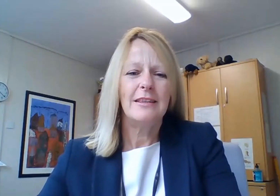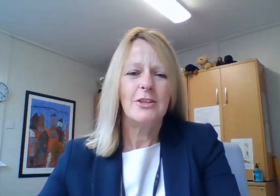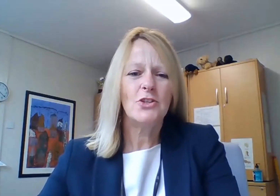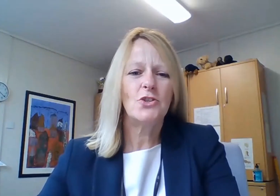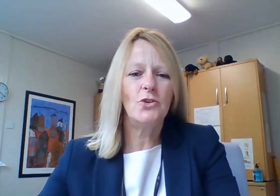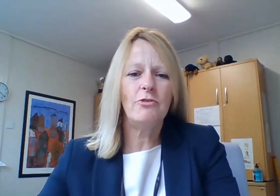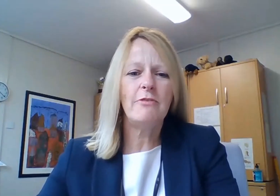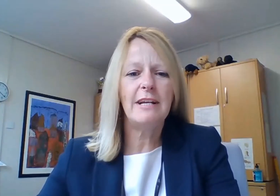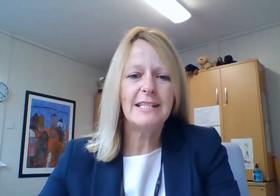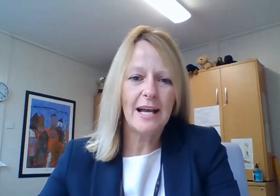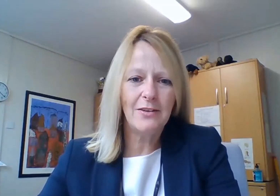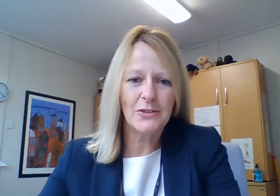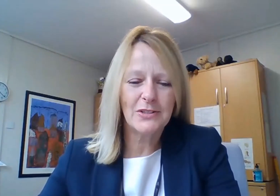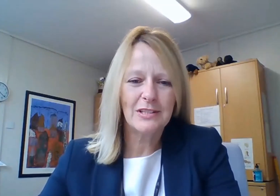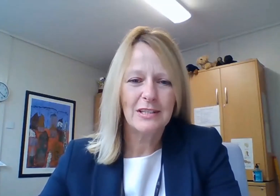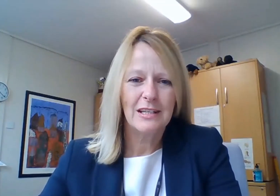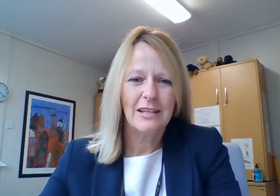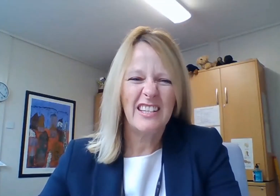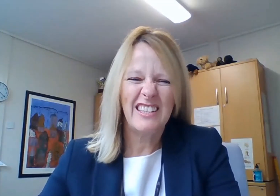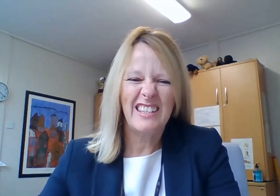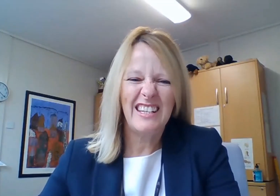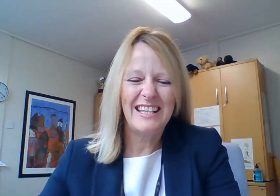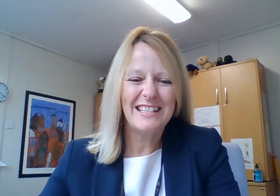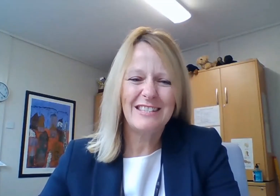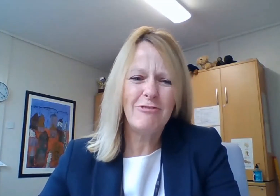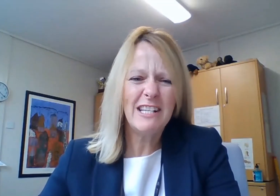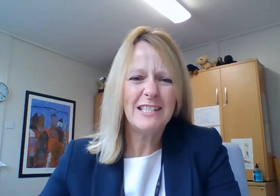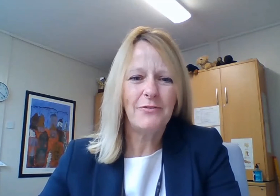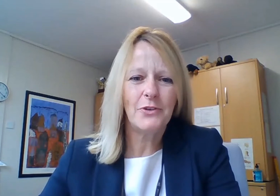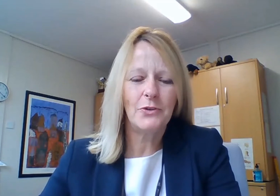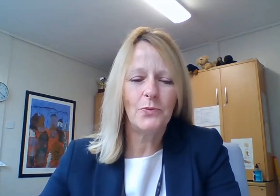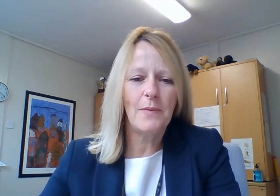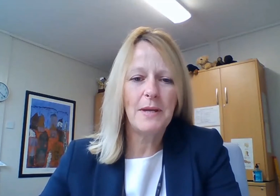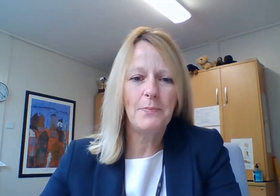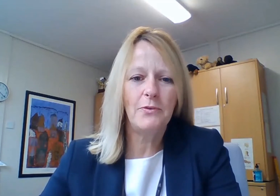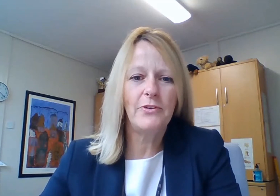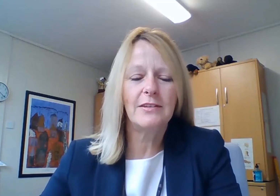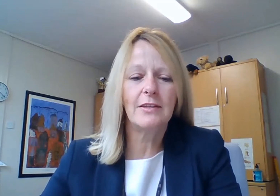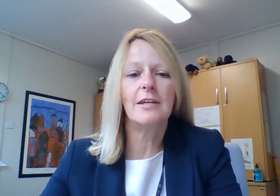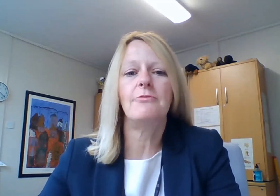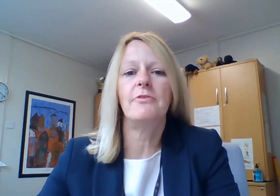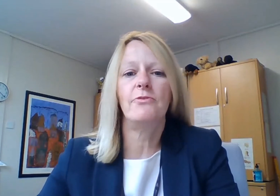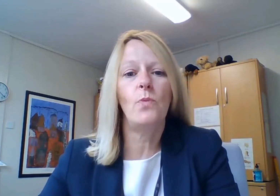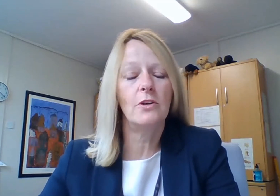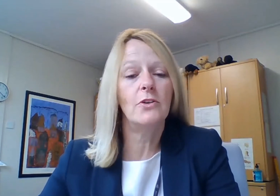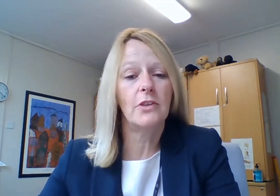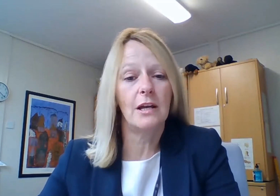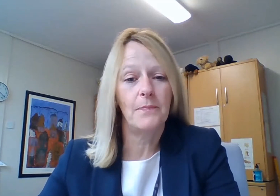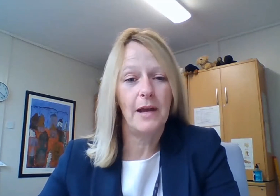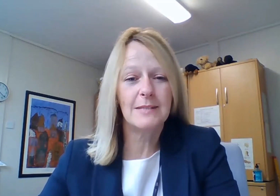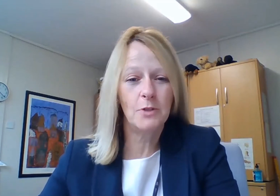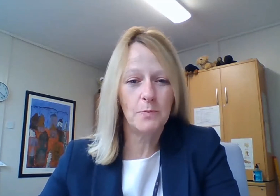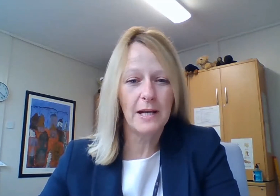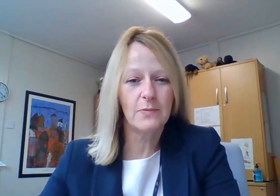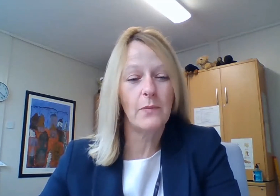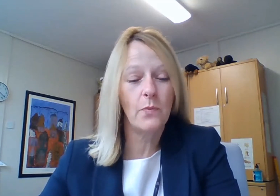The story really tells us that it's really difficult when people feel that they're different from one another, and it's much better when we